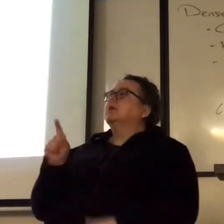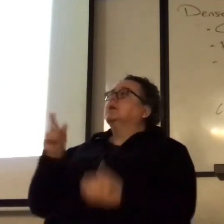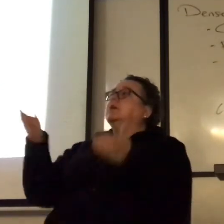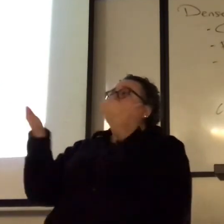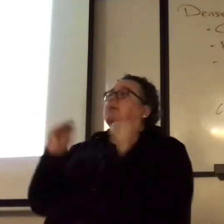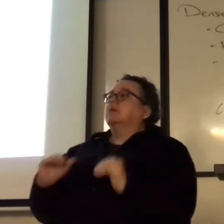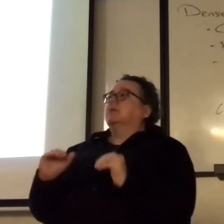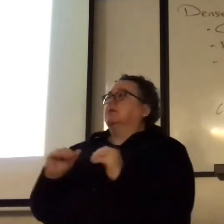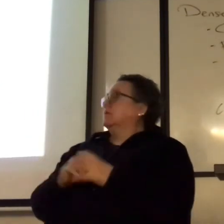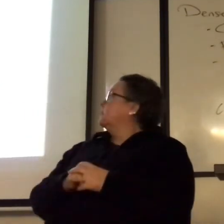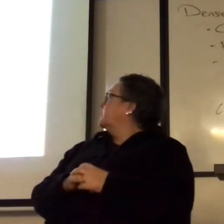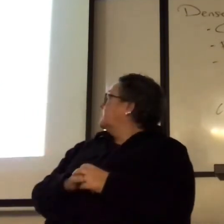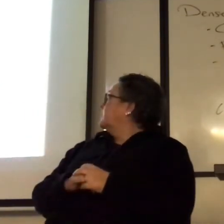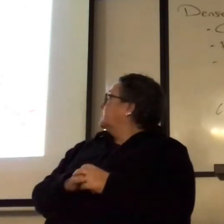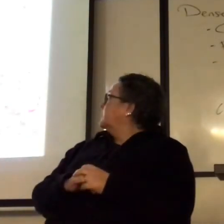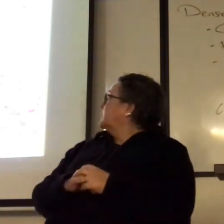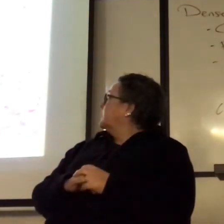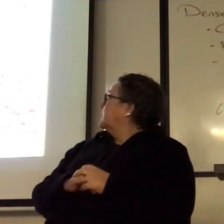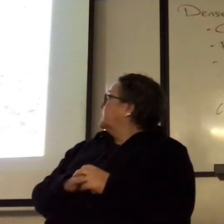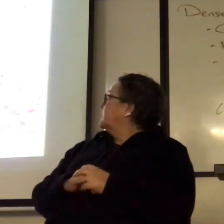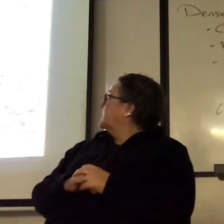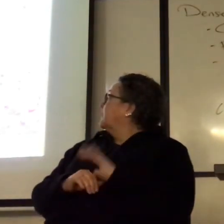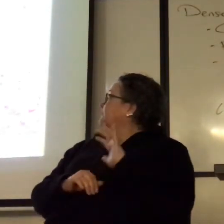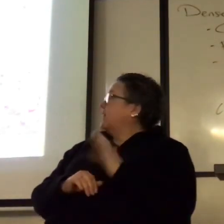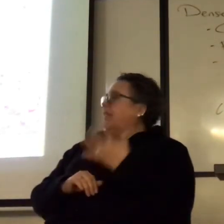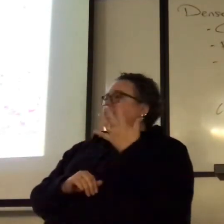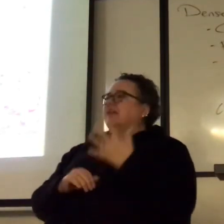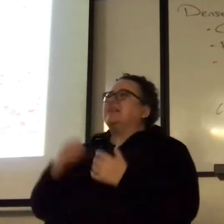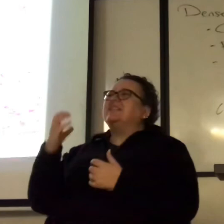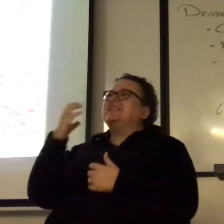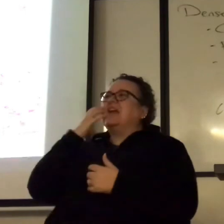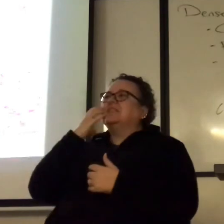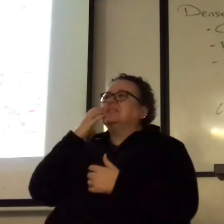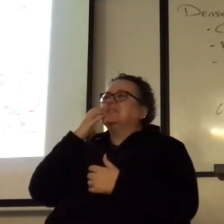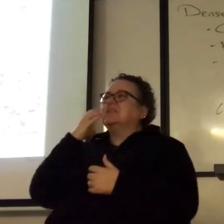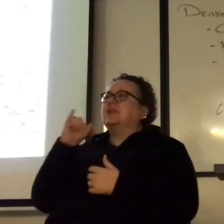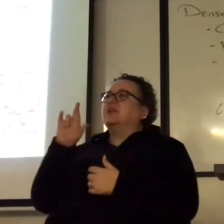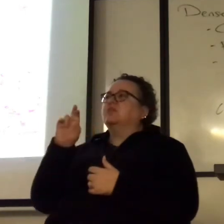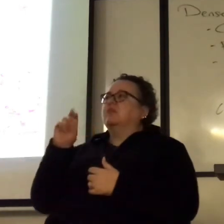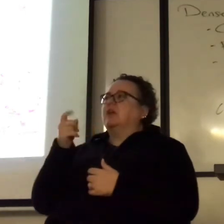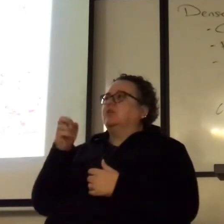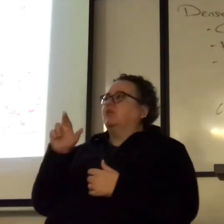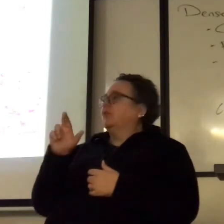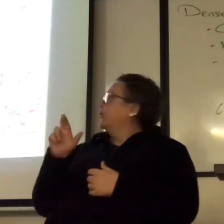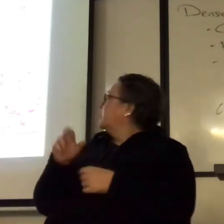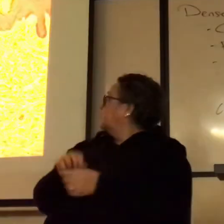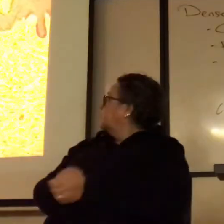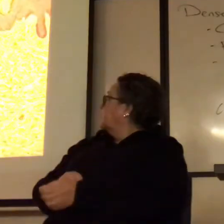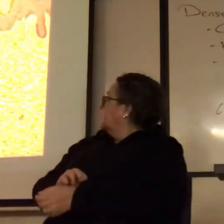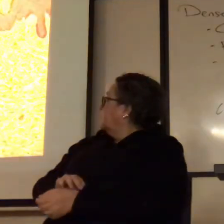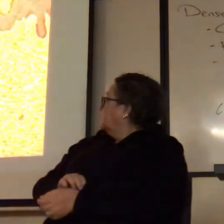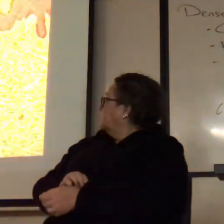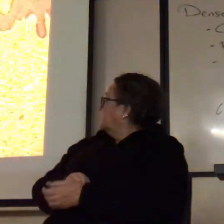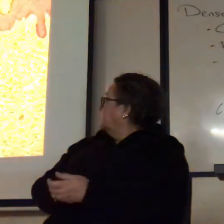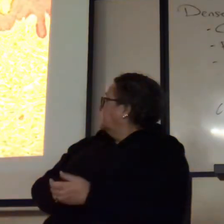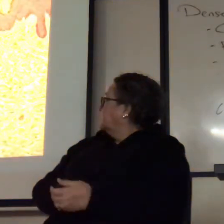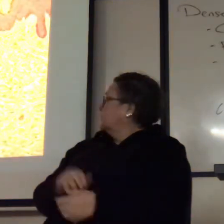I don't like the picture from the book. Let's go with this one here. Actually, let's go with this one